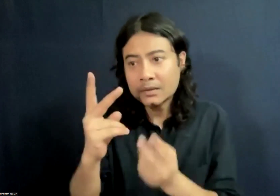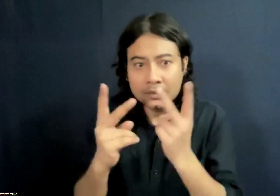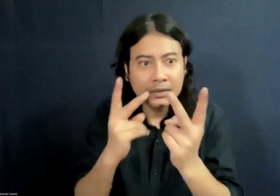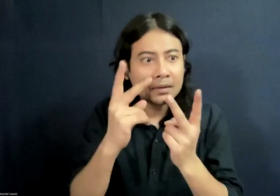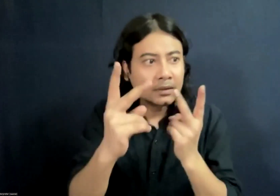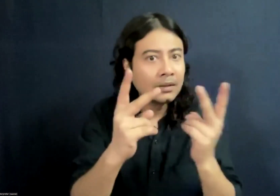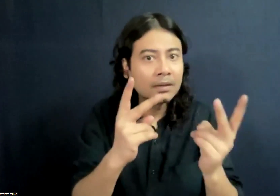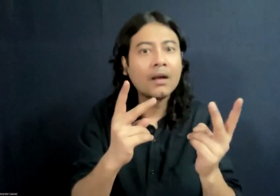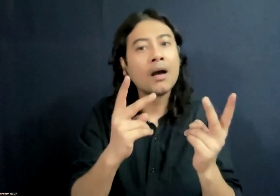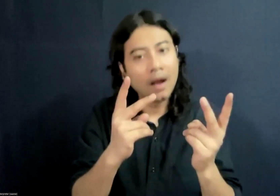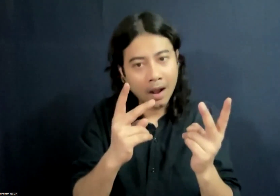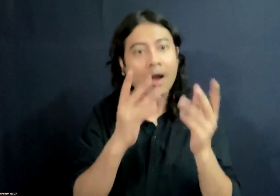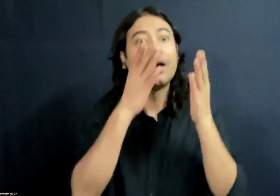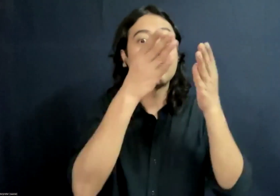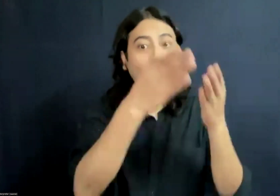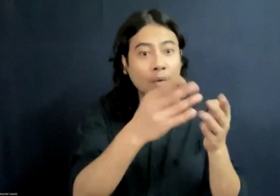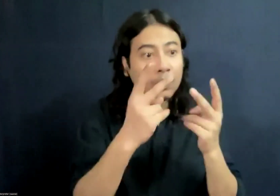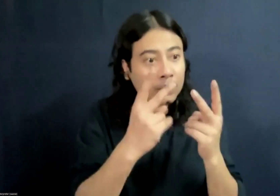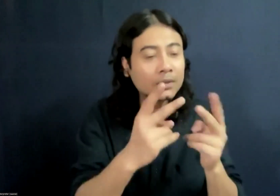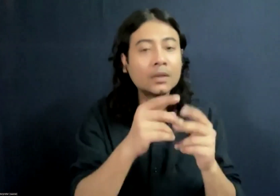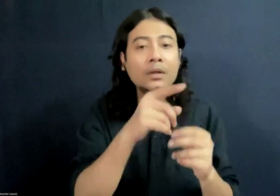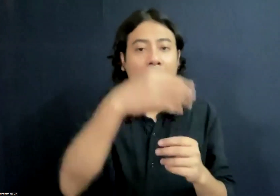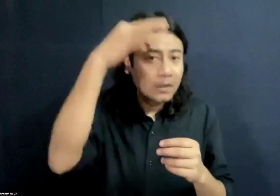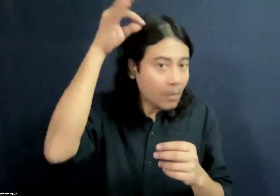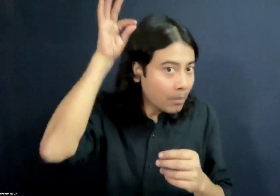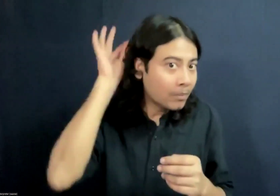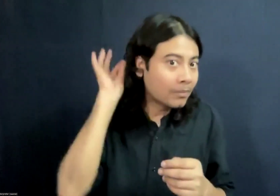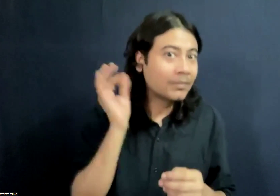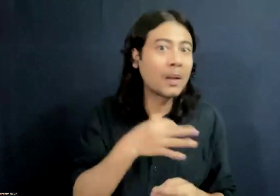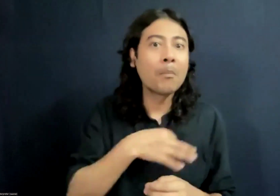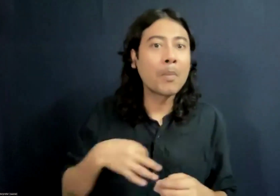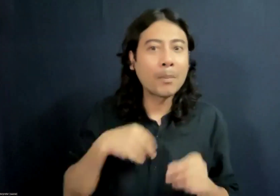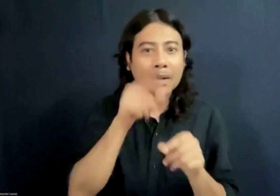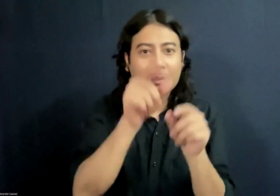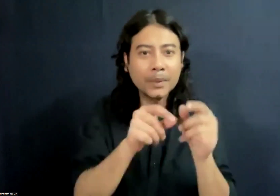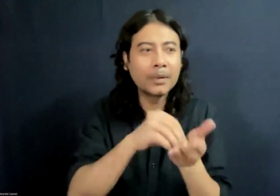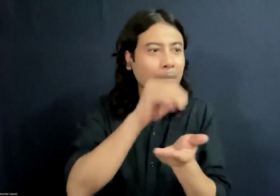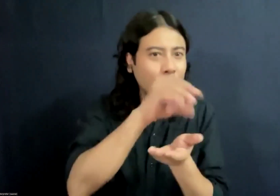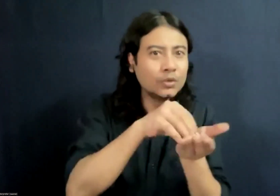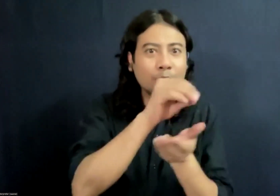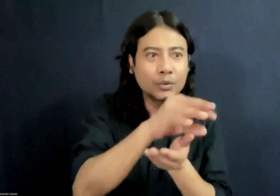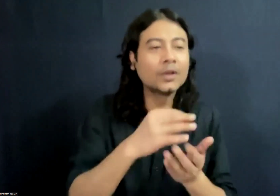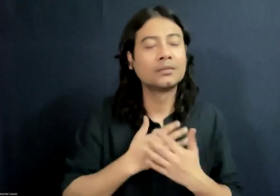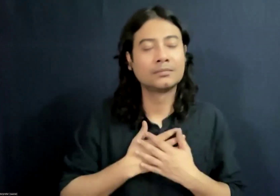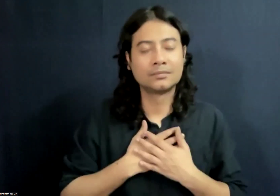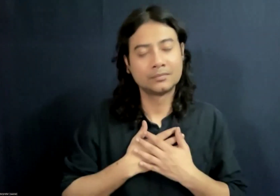people who are engaged in some service of the Lord. Those kind of holy places, you should give